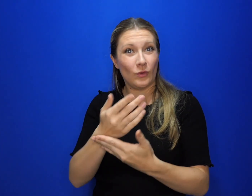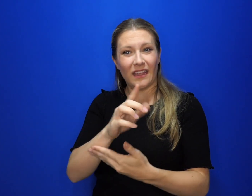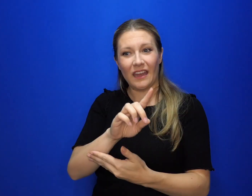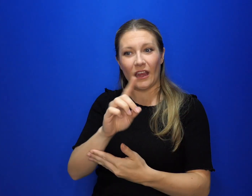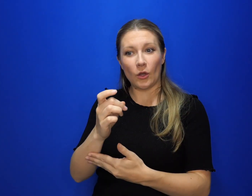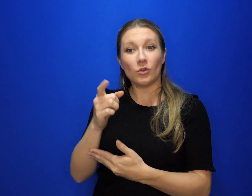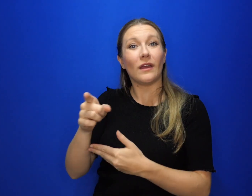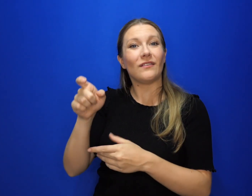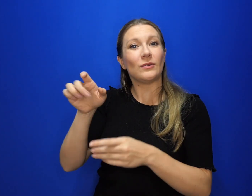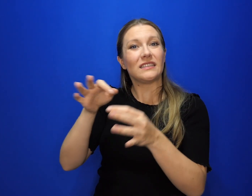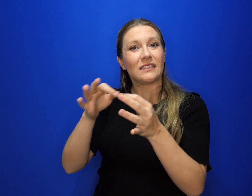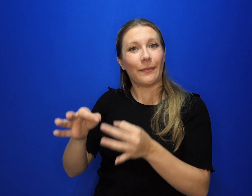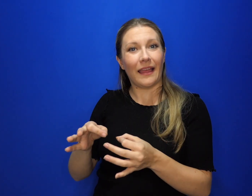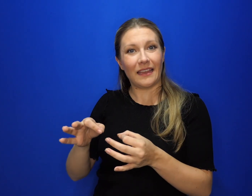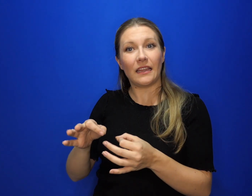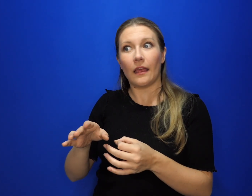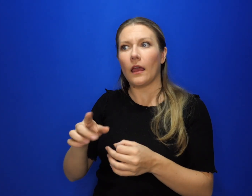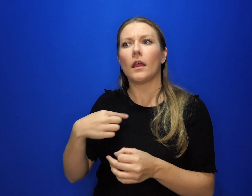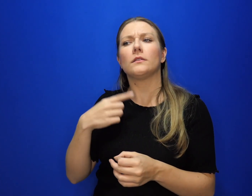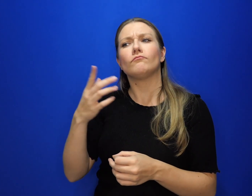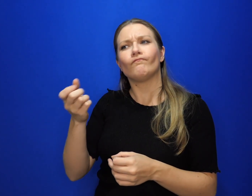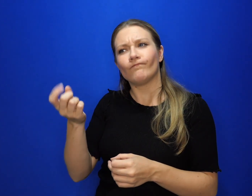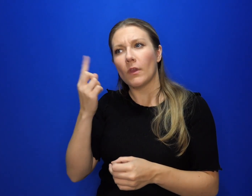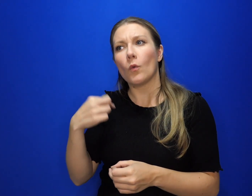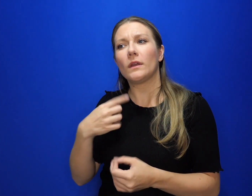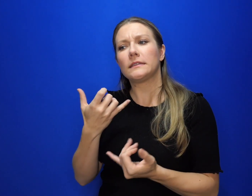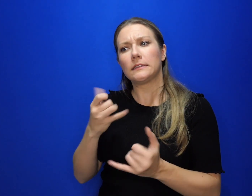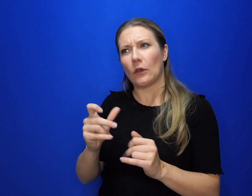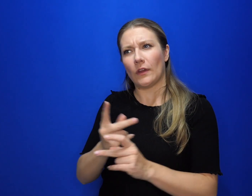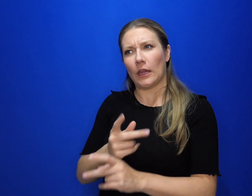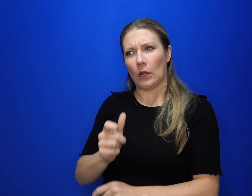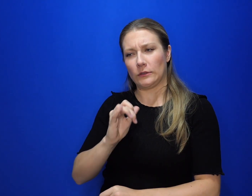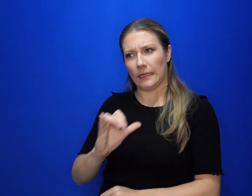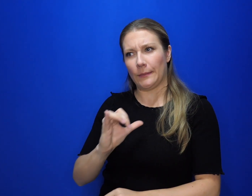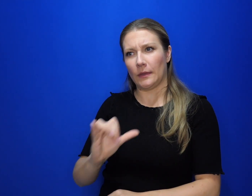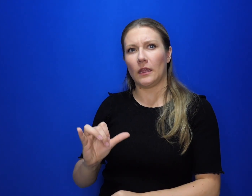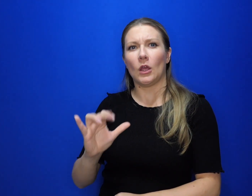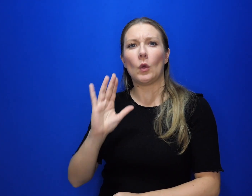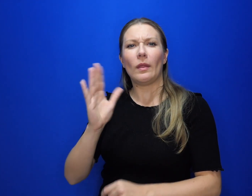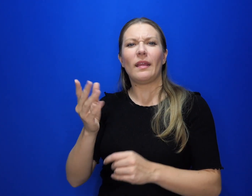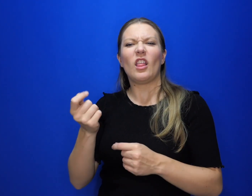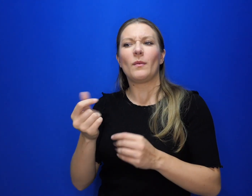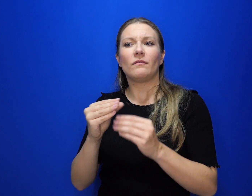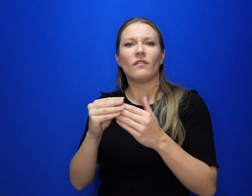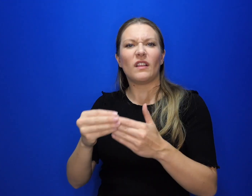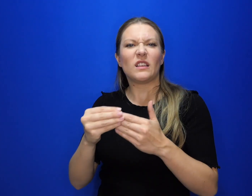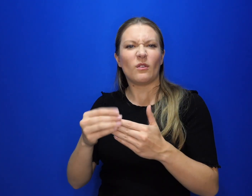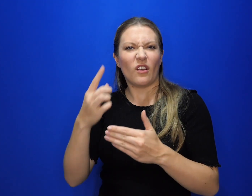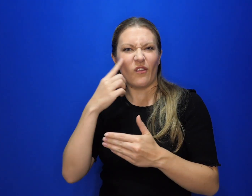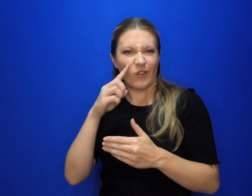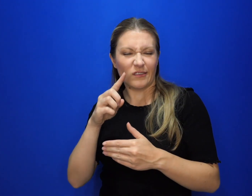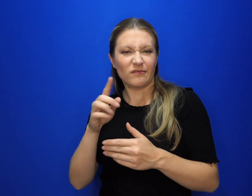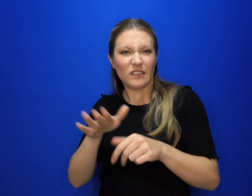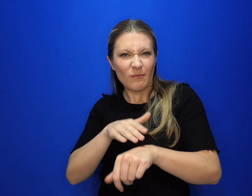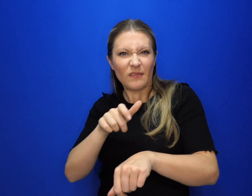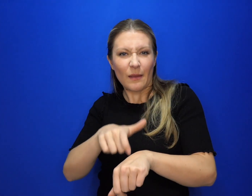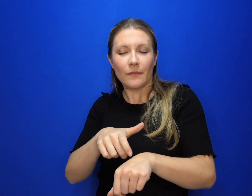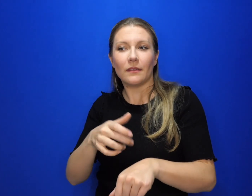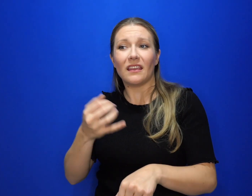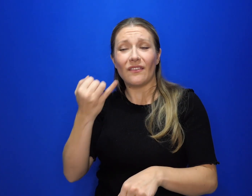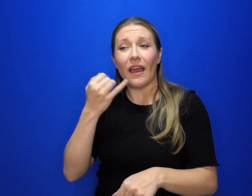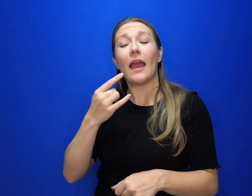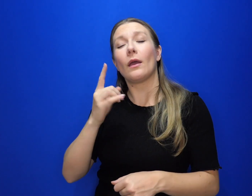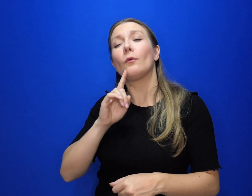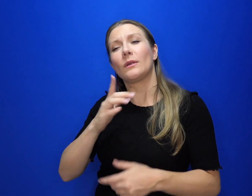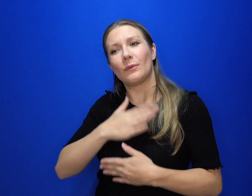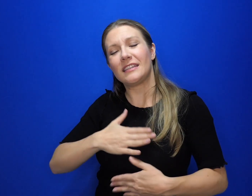need to explain to them, listen, we're just figuring this out. This whole thing is going to be kind of malleable for a little while. I'd appreciate it if you could